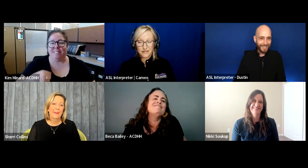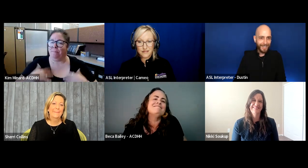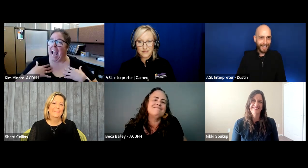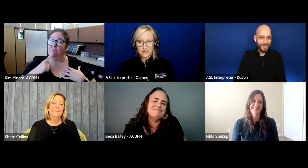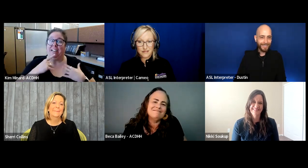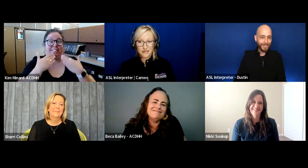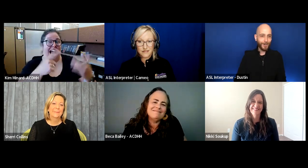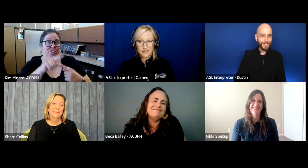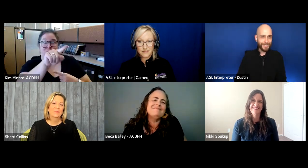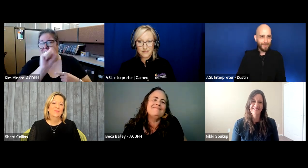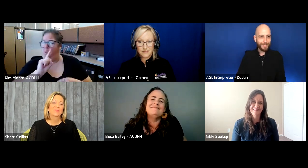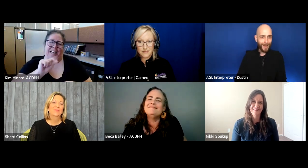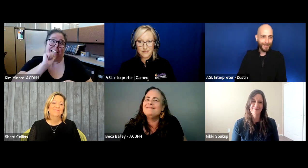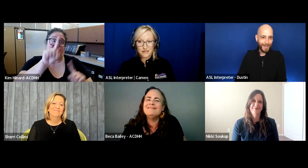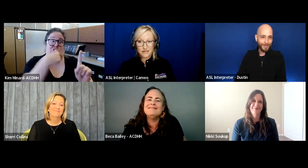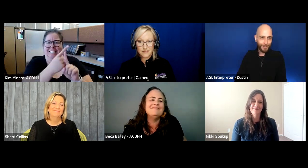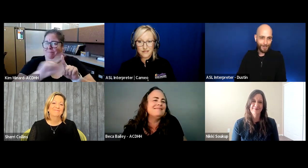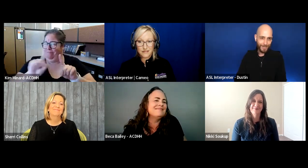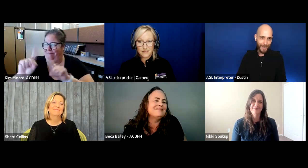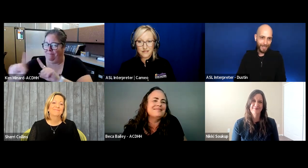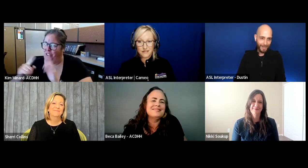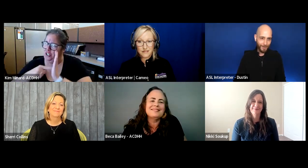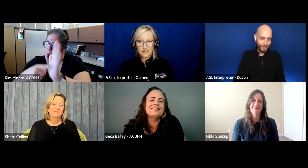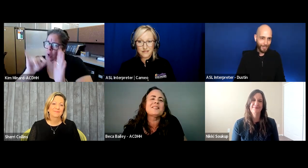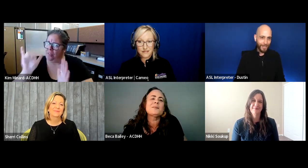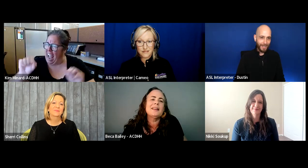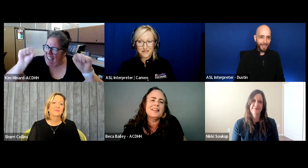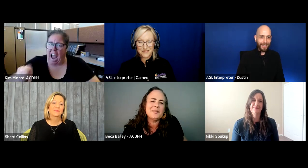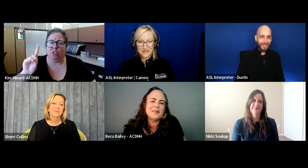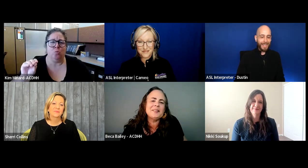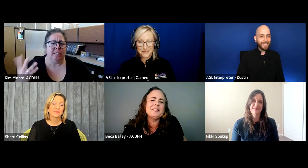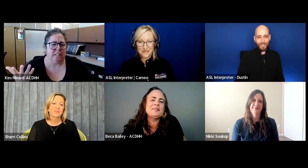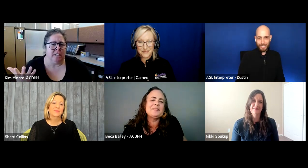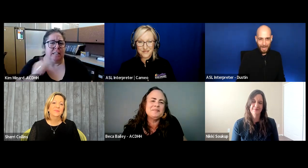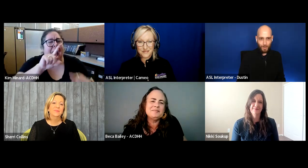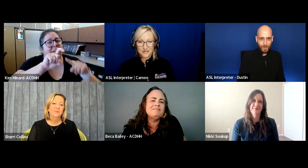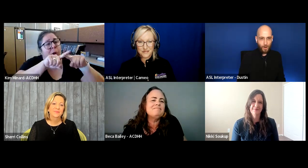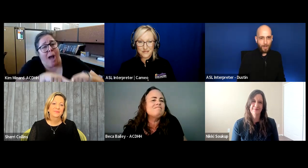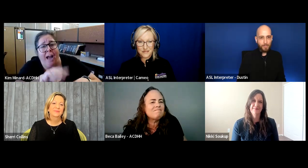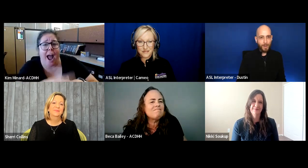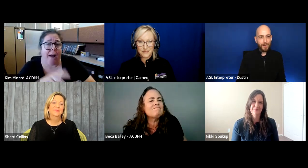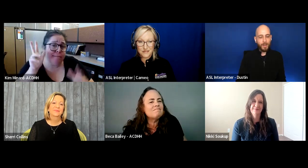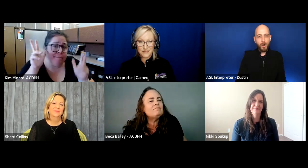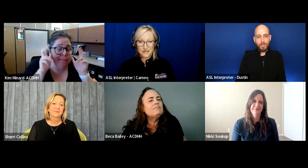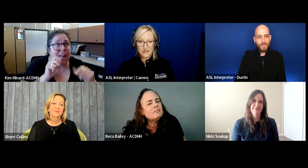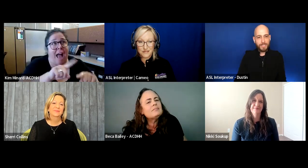really liked it, and it's encouraged them and inspired them to learn some sign language. It's not just that movie